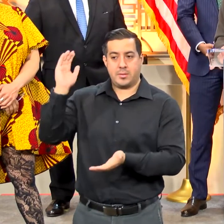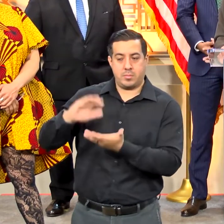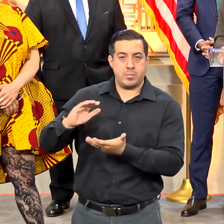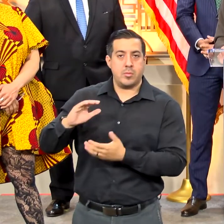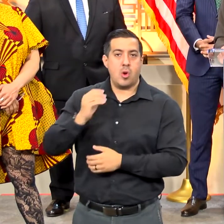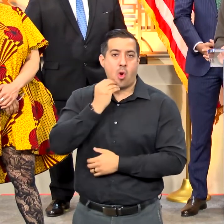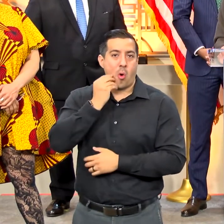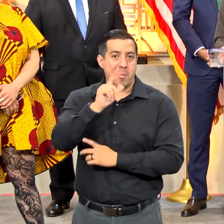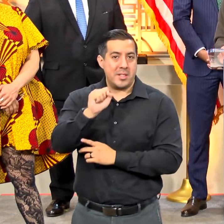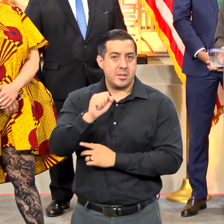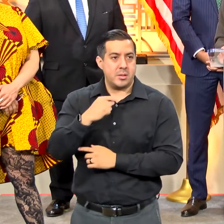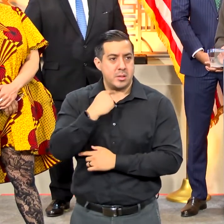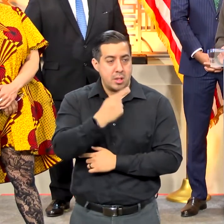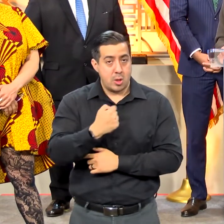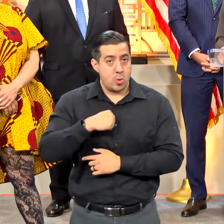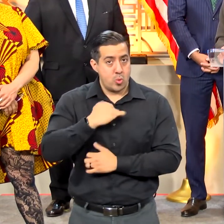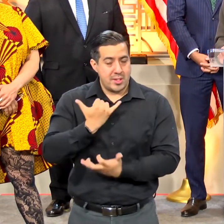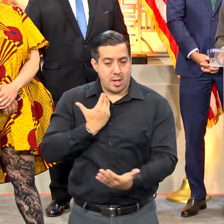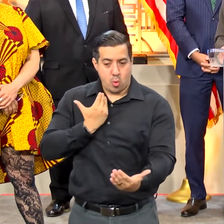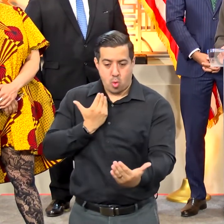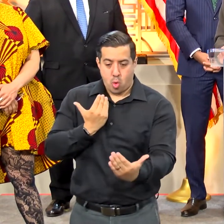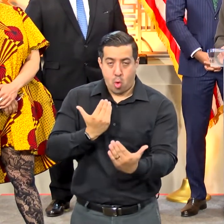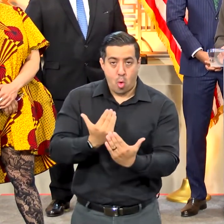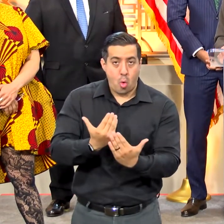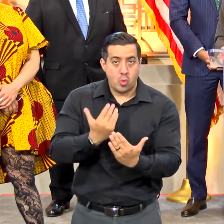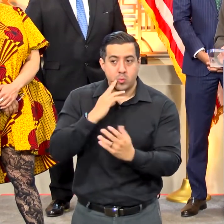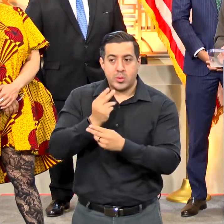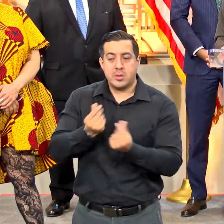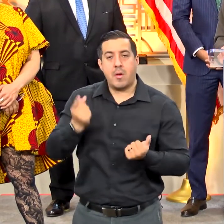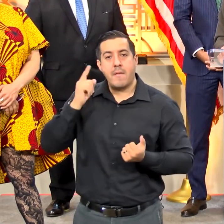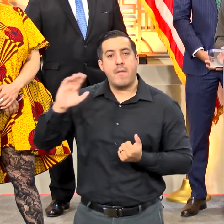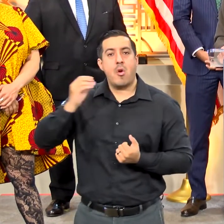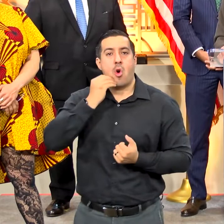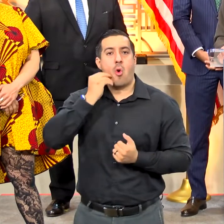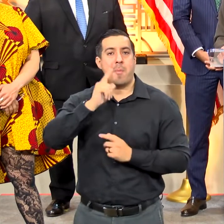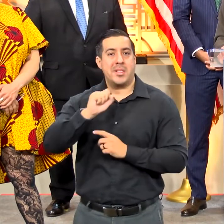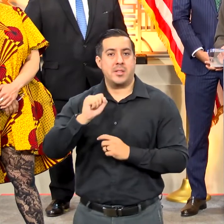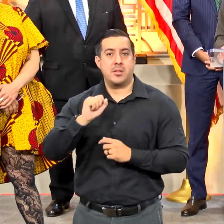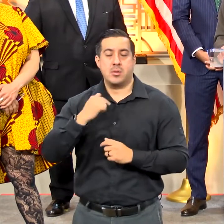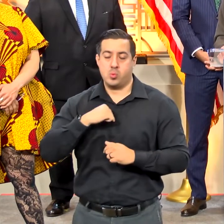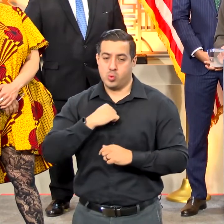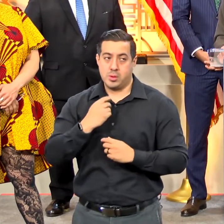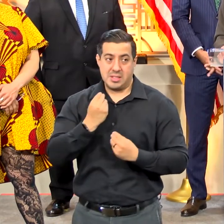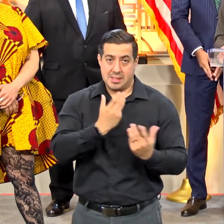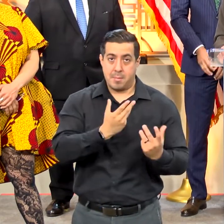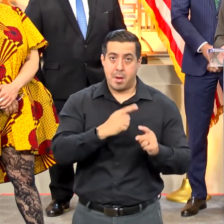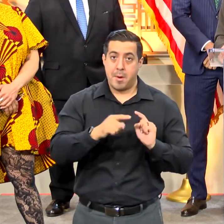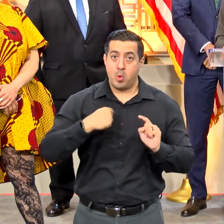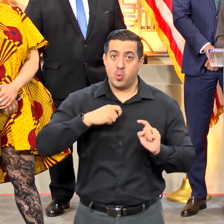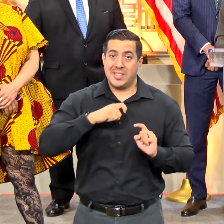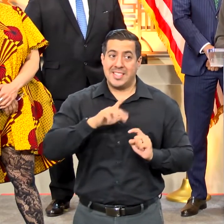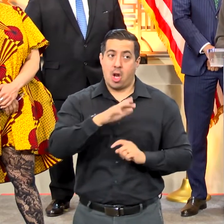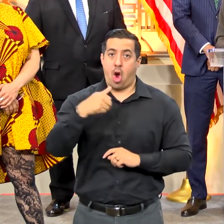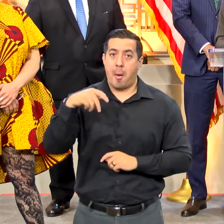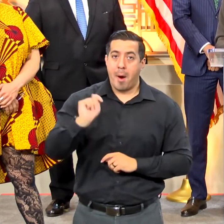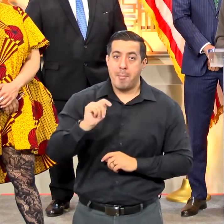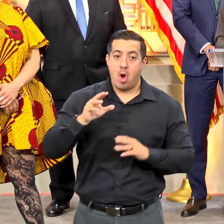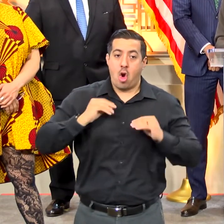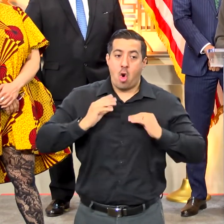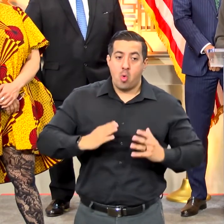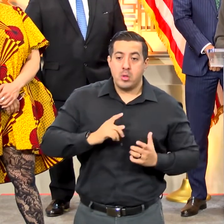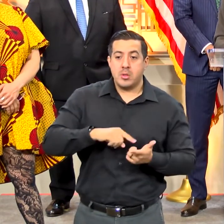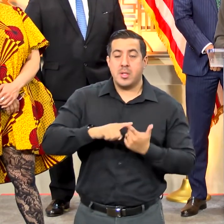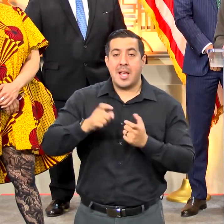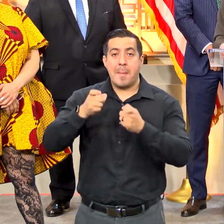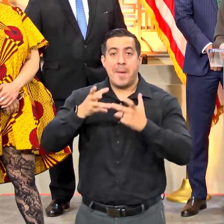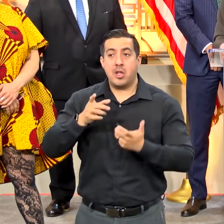homelessness. Tell them how close we are to solving homelessness in our community. But we do need those apartment owners and apartment managers